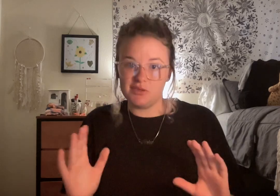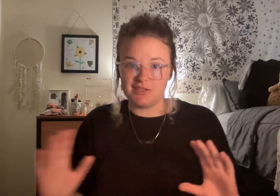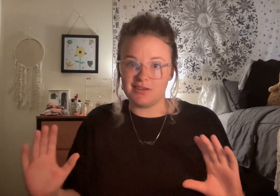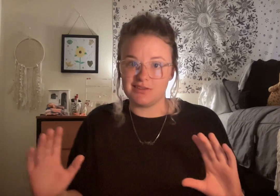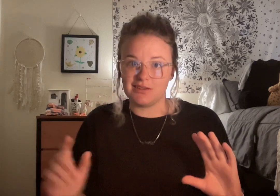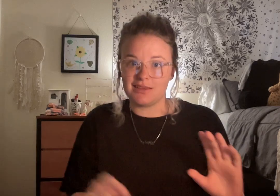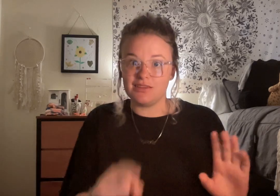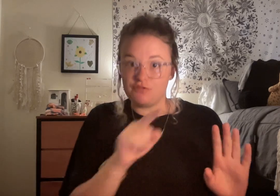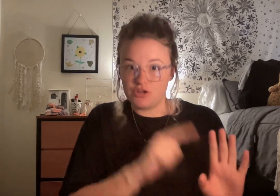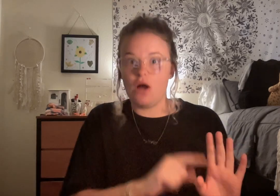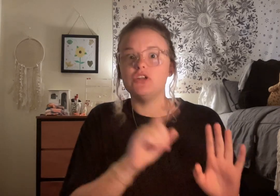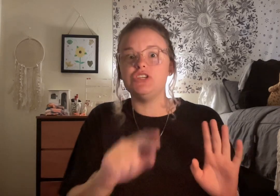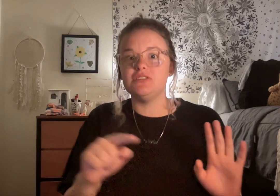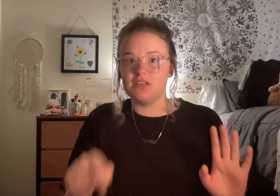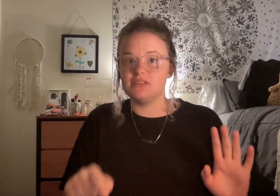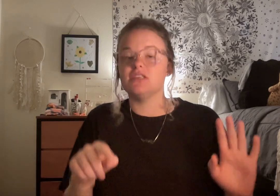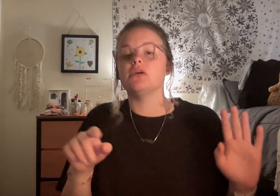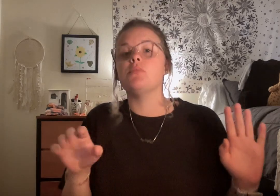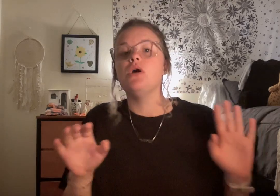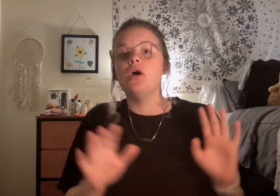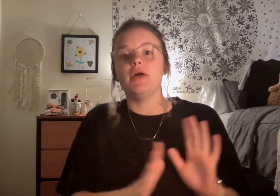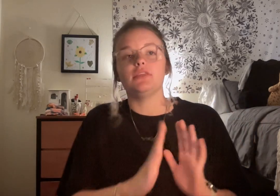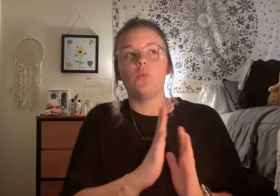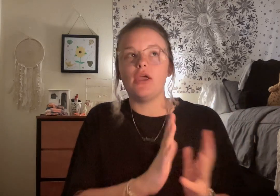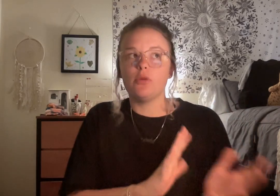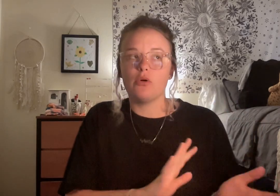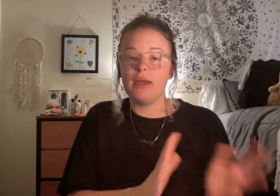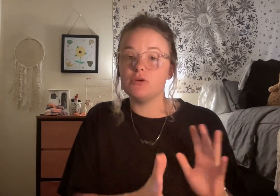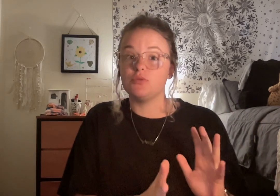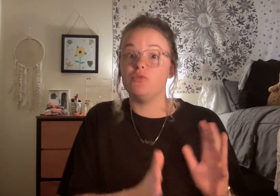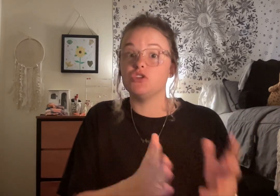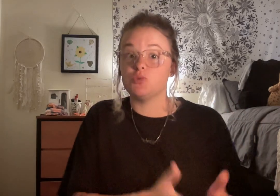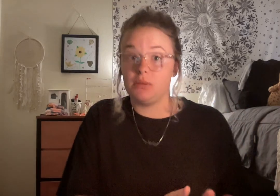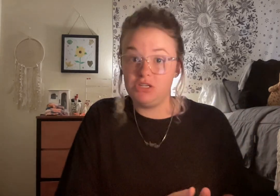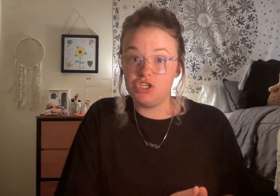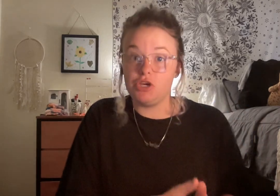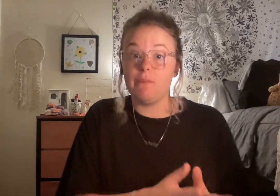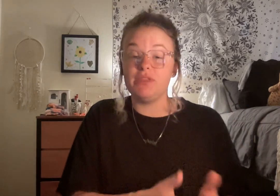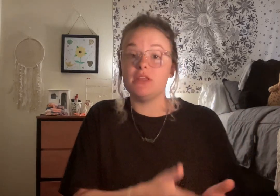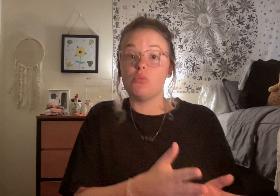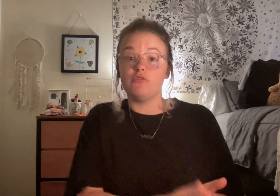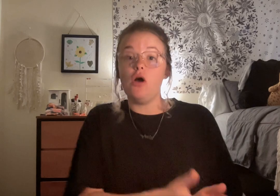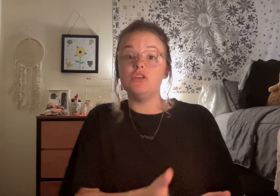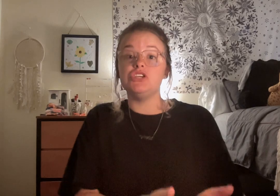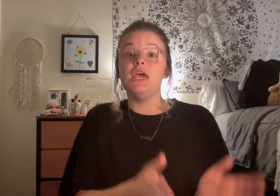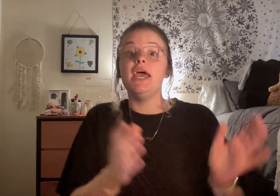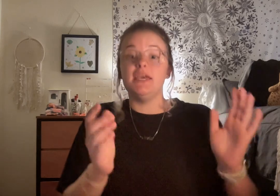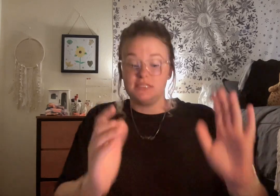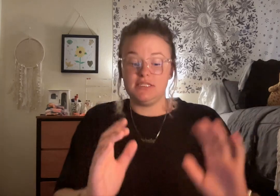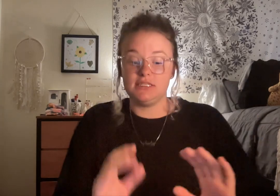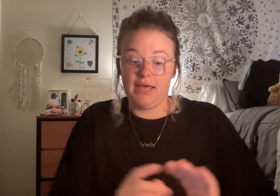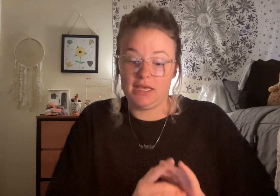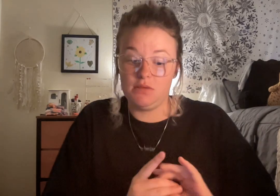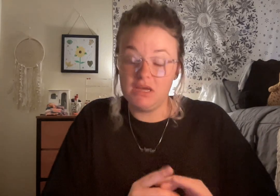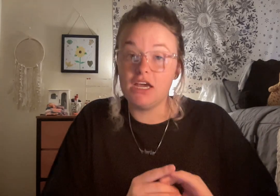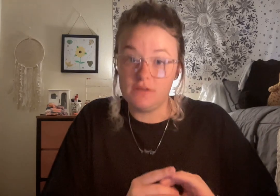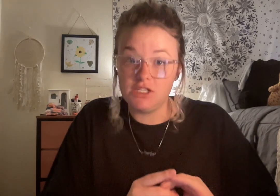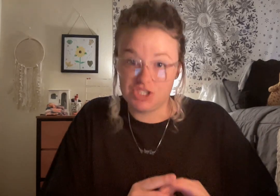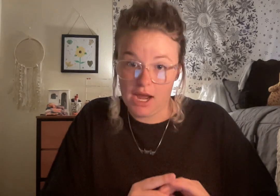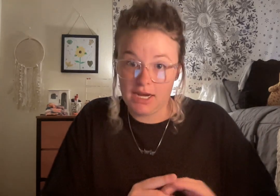linguistics, and like the phonology is this, and then like the way your parameters move, which is what I'm teaching you. And then morphology is this, like the meaning of each sign, and